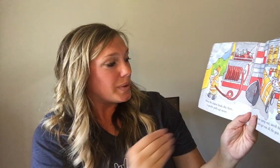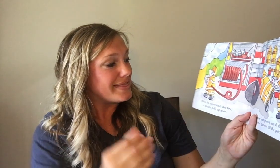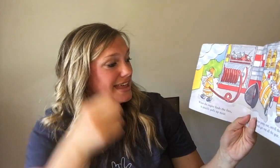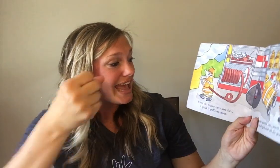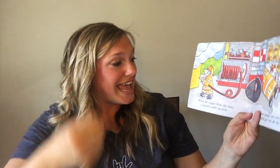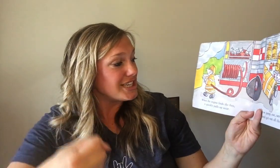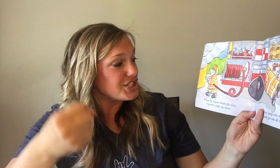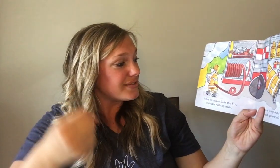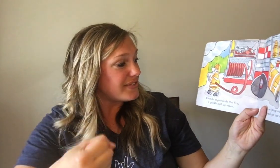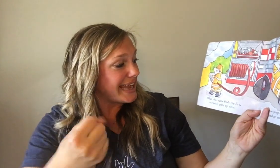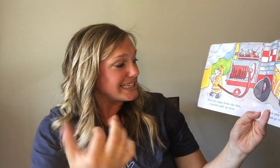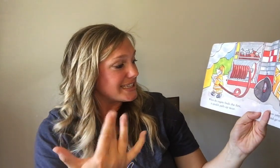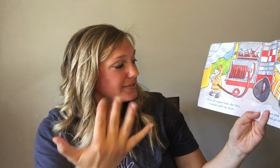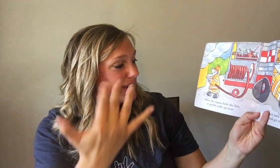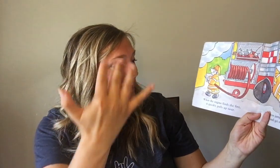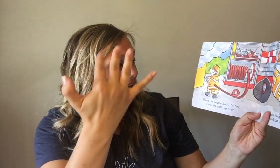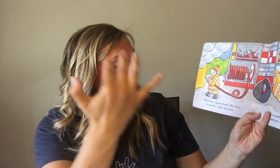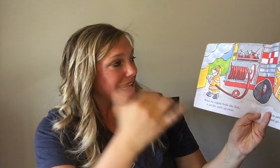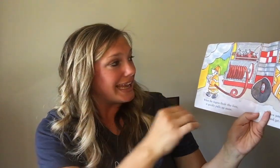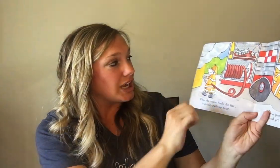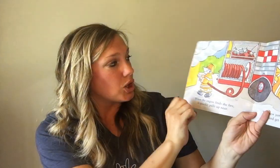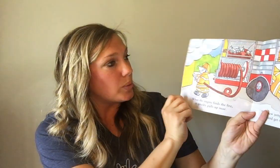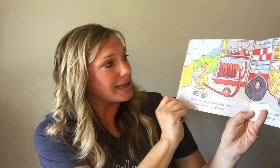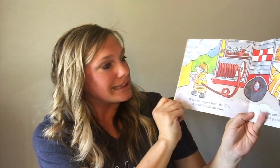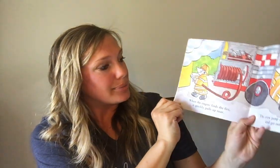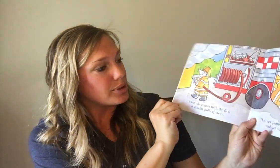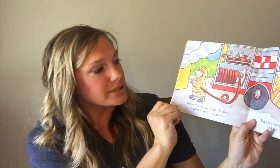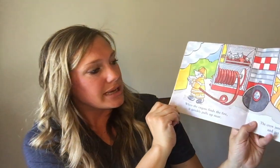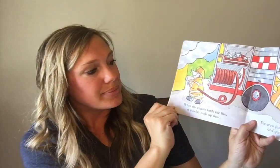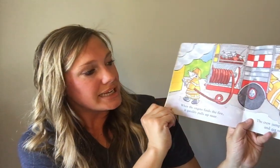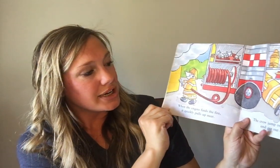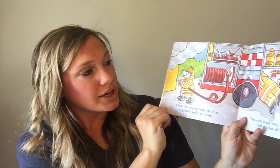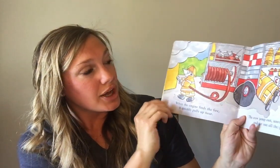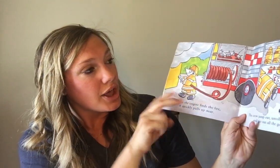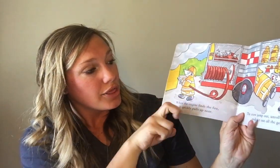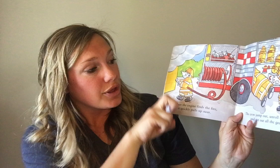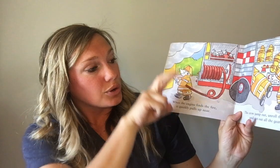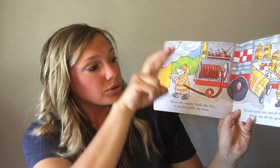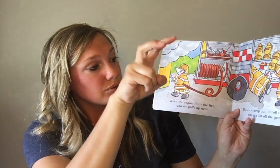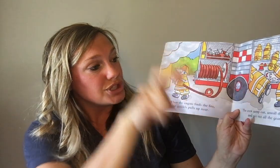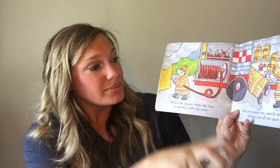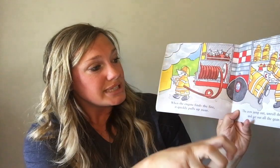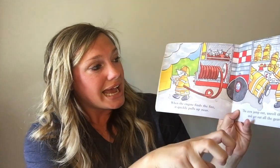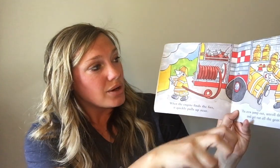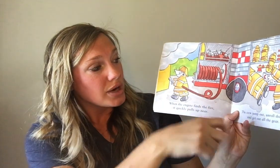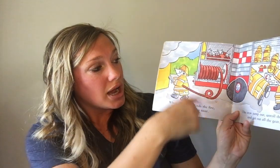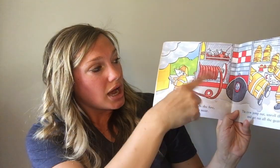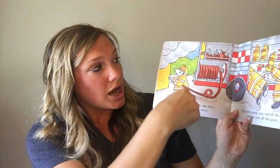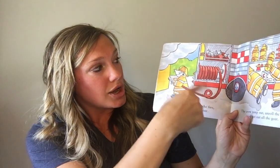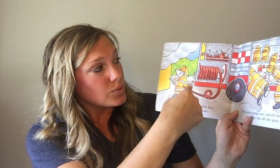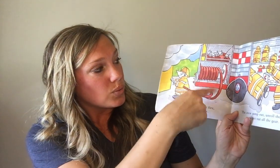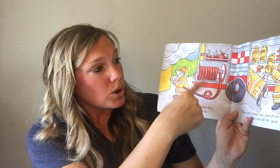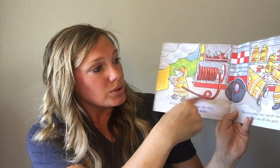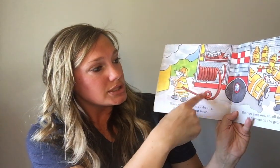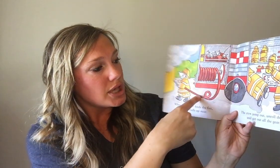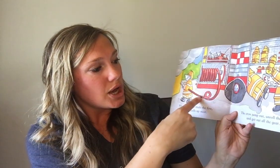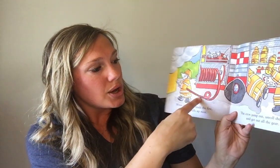When the engine finds the fire, it quickly pulls up near. The crew jumps out, unrolls the